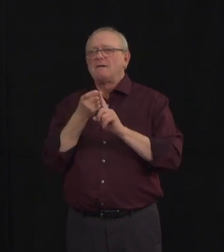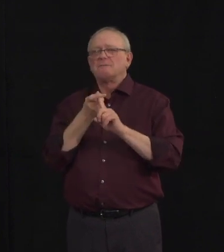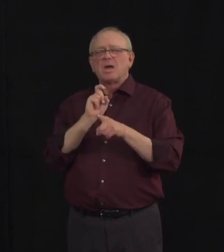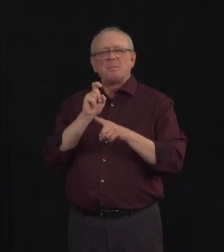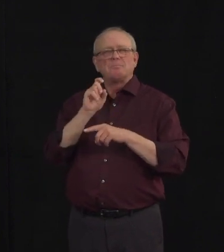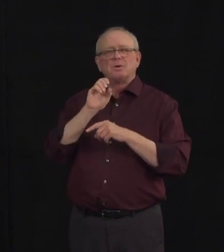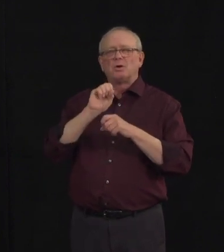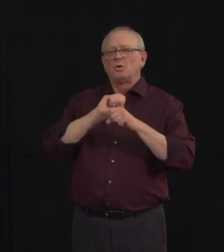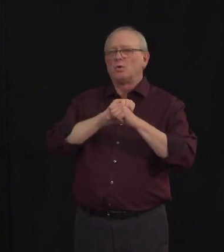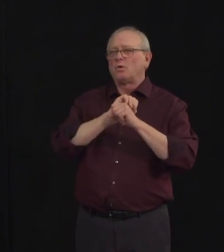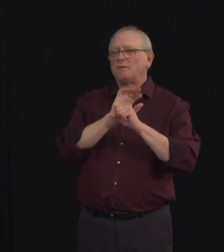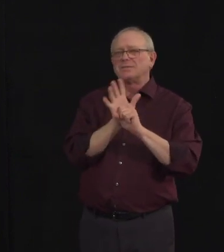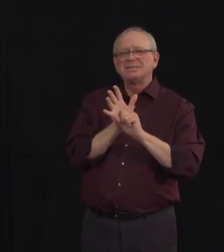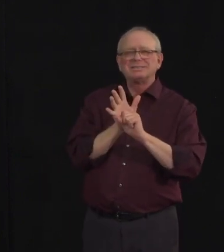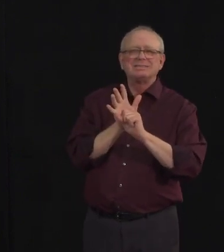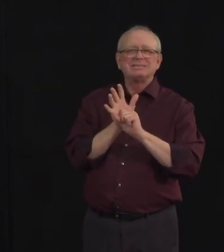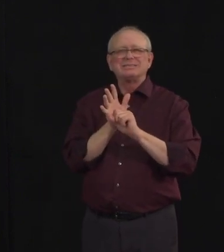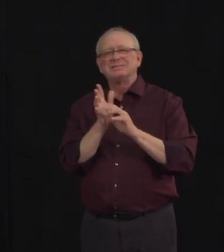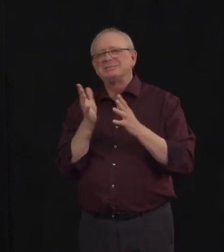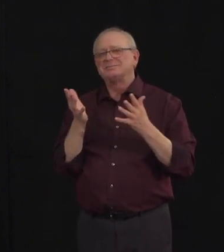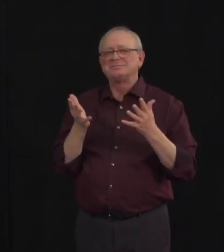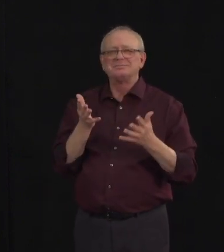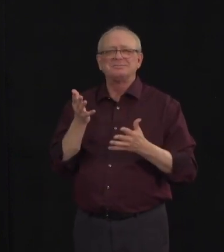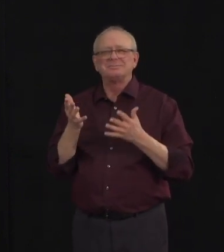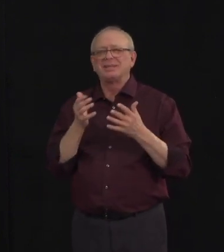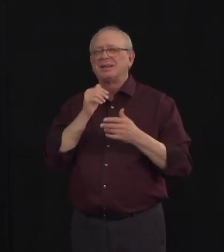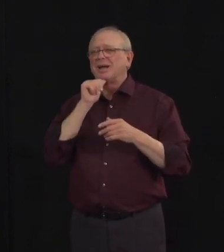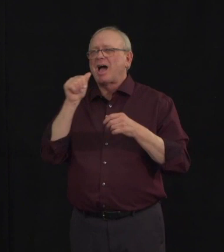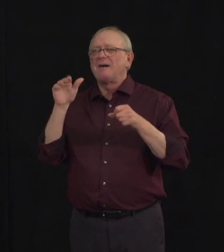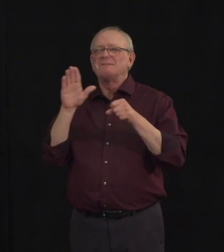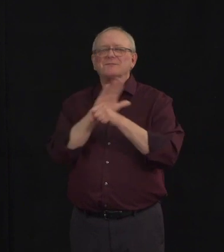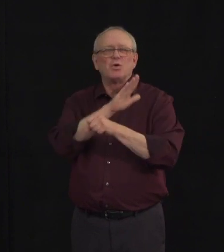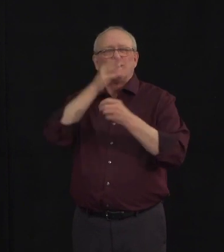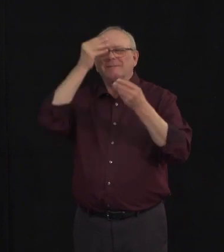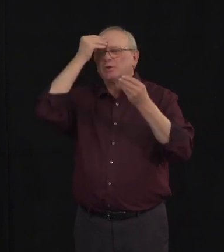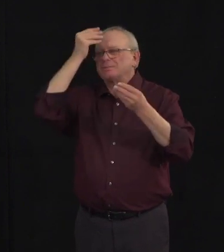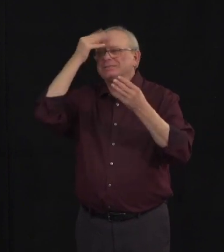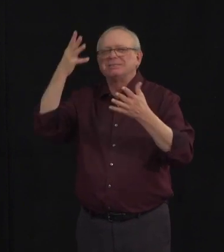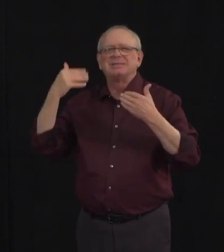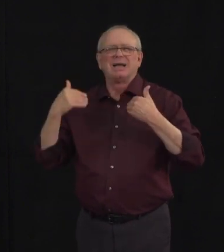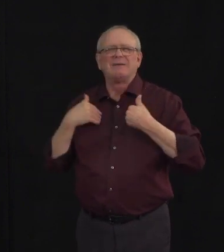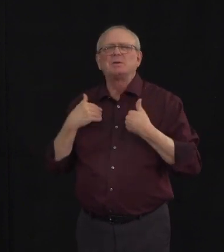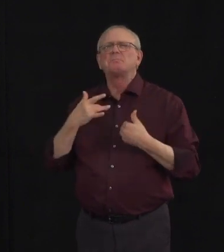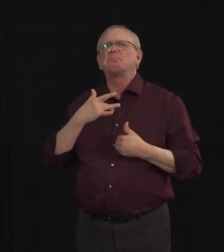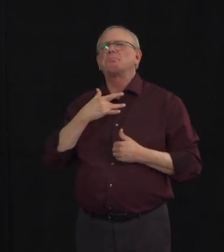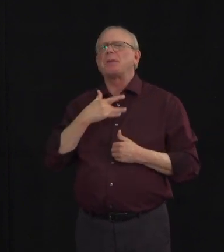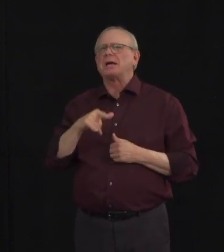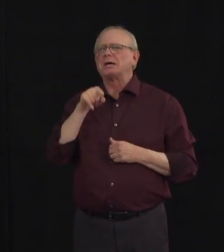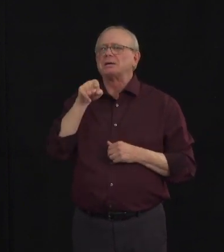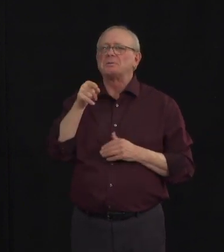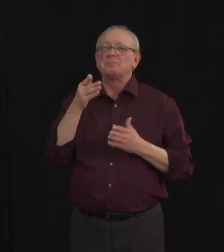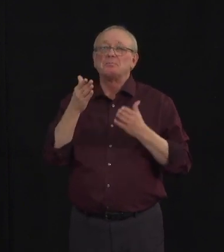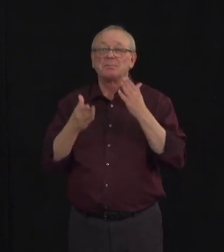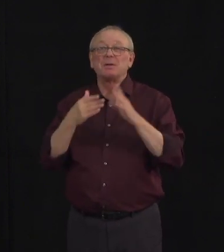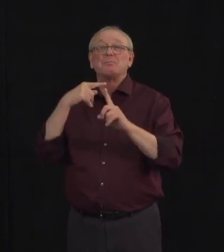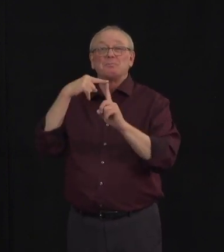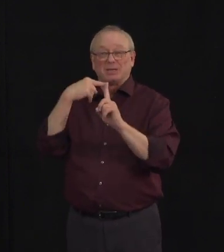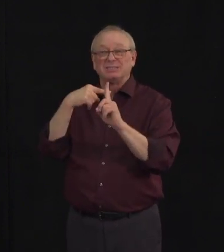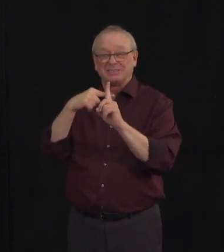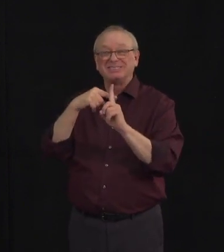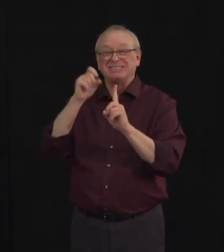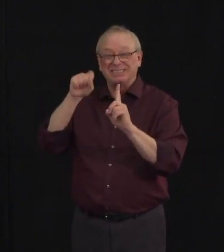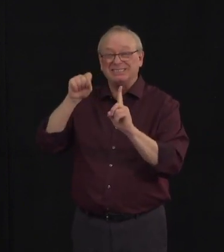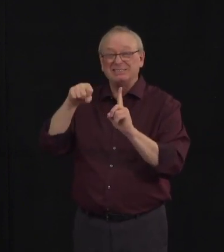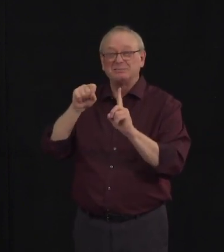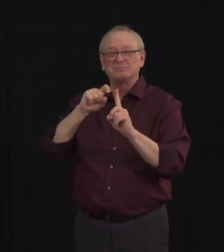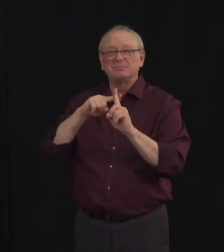someone is deemed to have died of other causes, so they may have had a positive test, but the cause